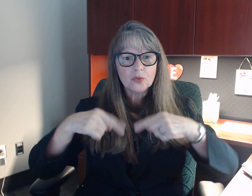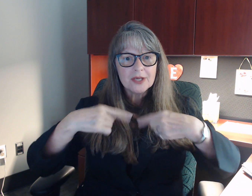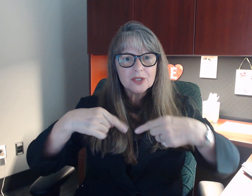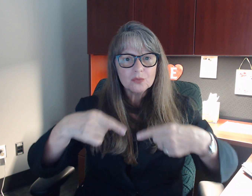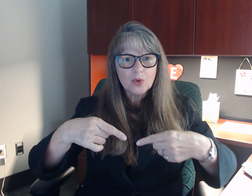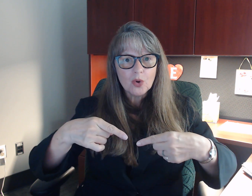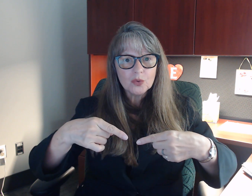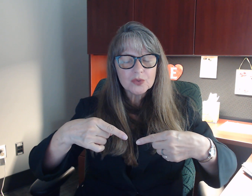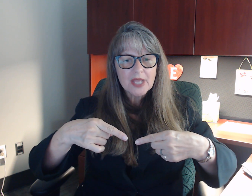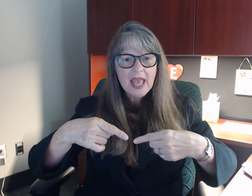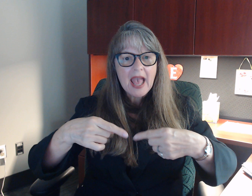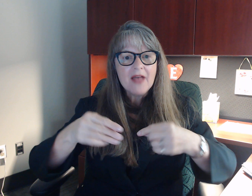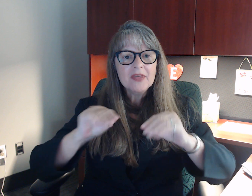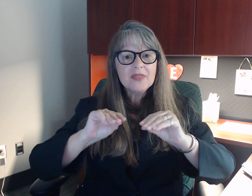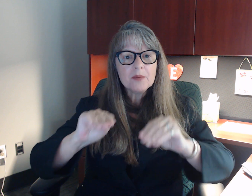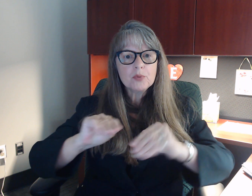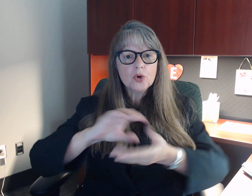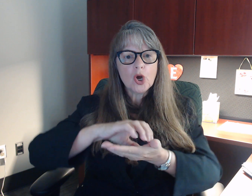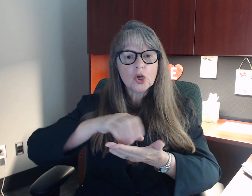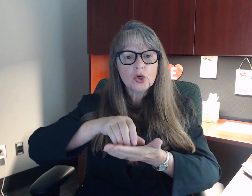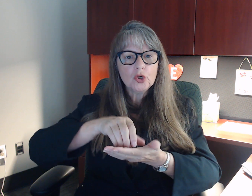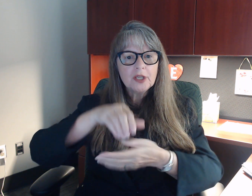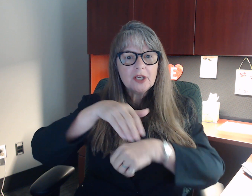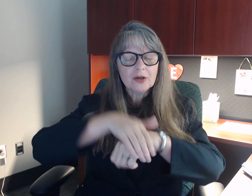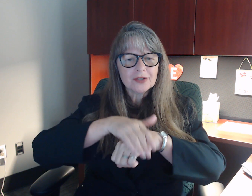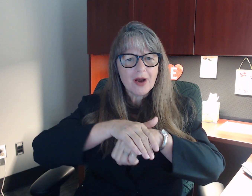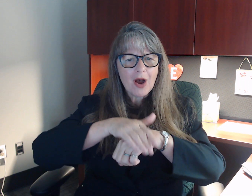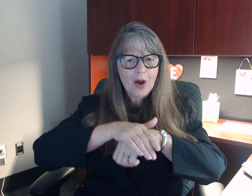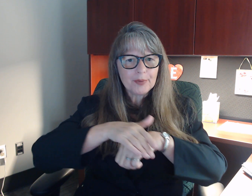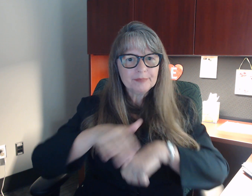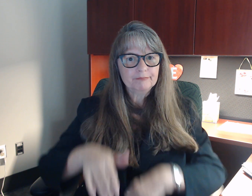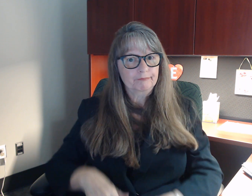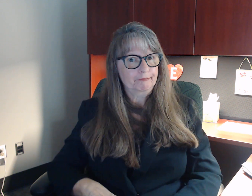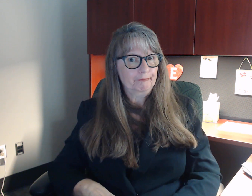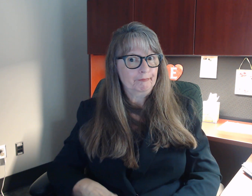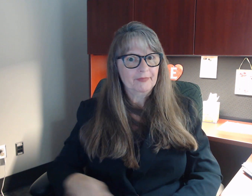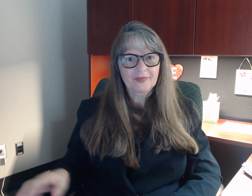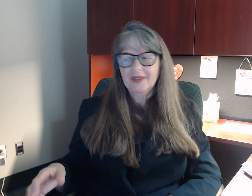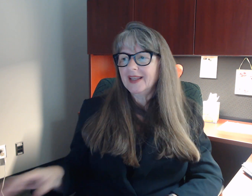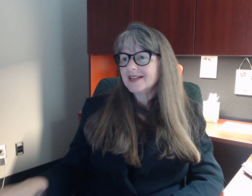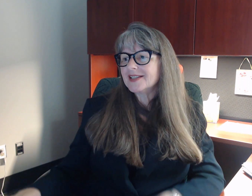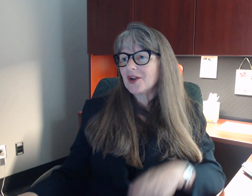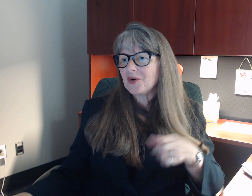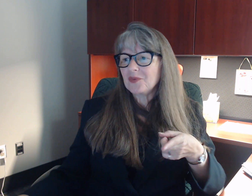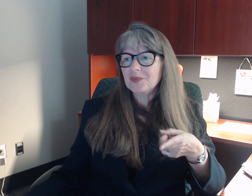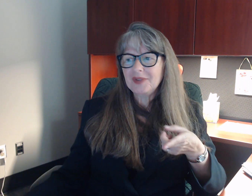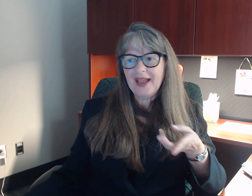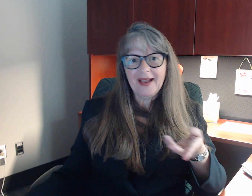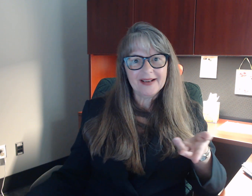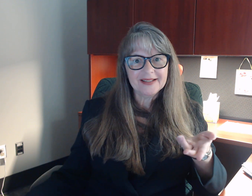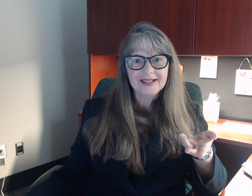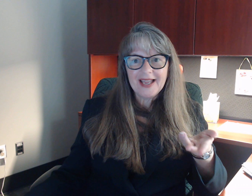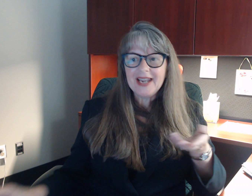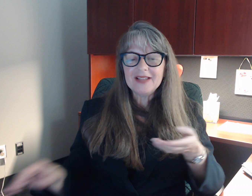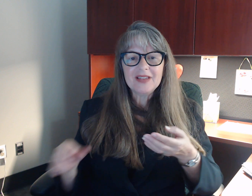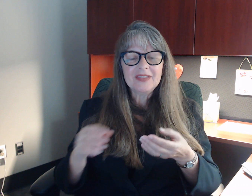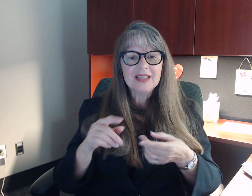crescent rolls. And then they put a cookie on top. So, yeah. And